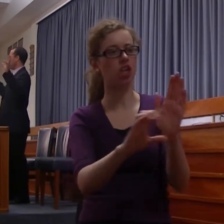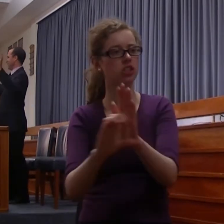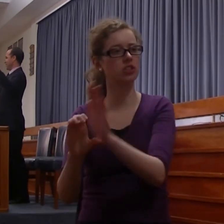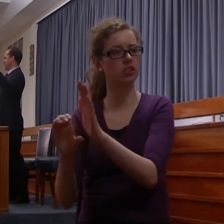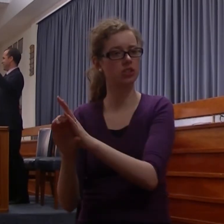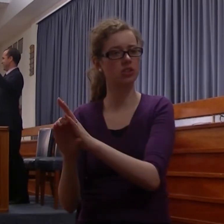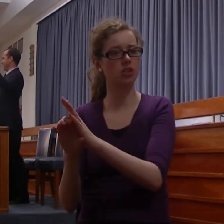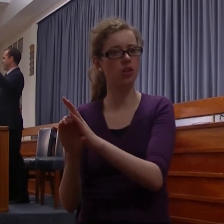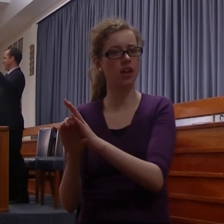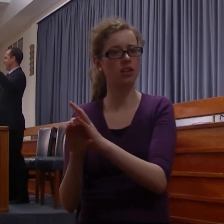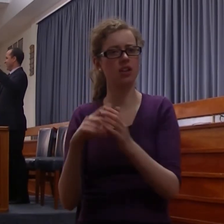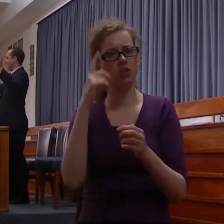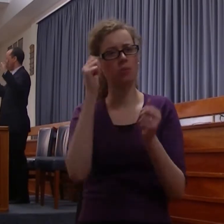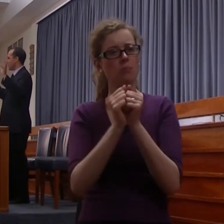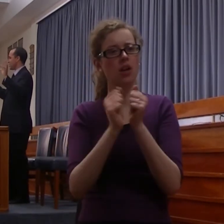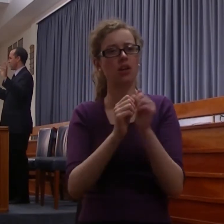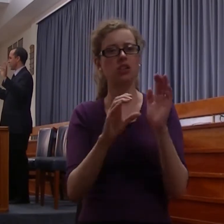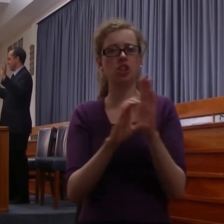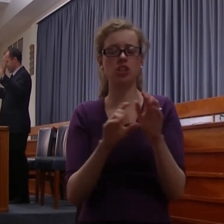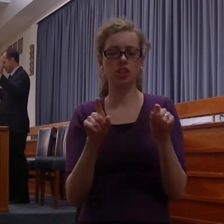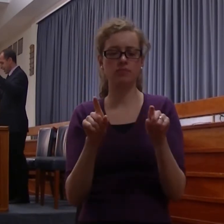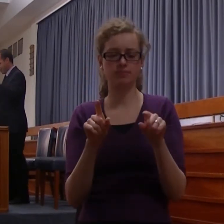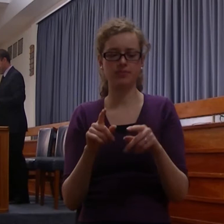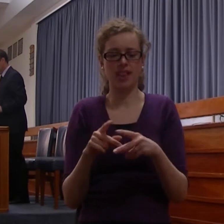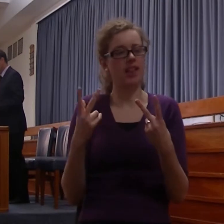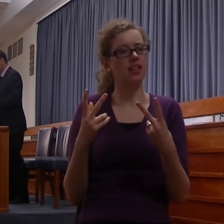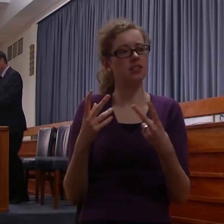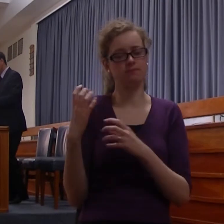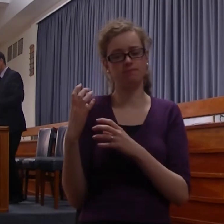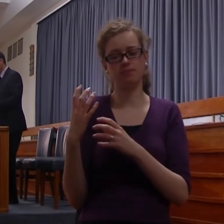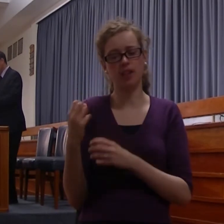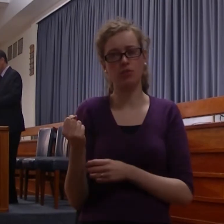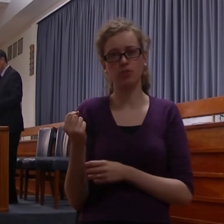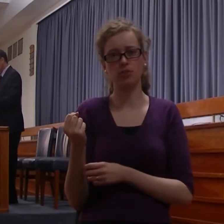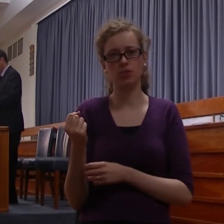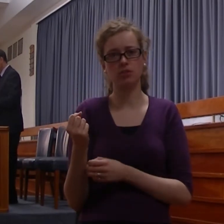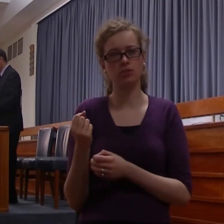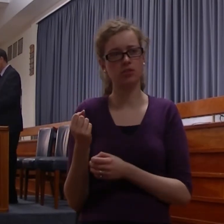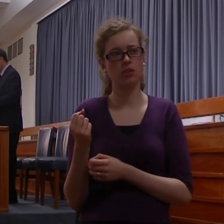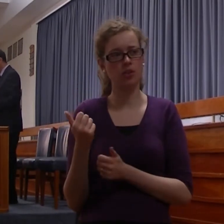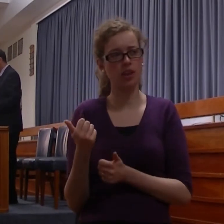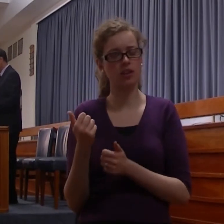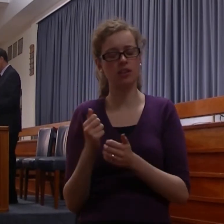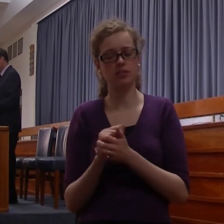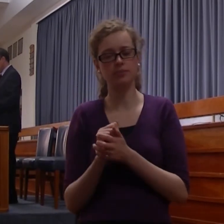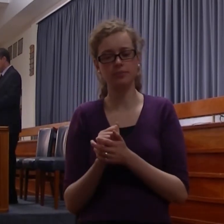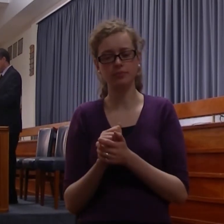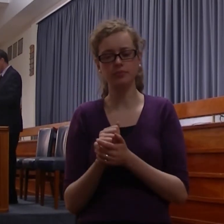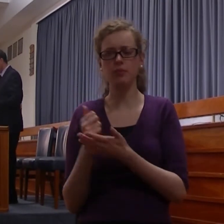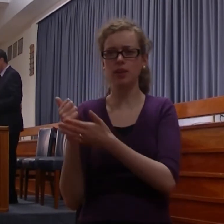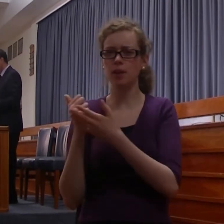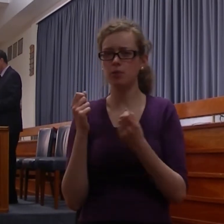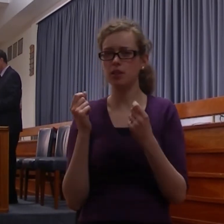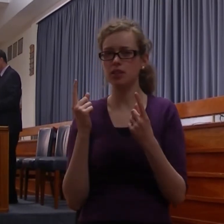candlesticks are the seven churches. Which means that churches are light bearers. Every